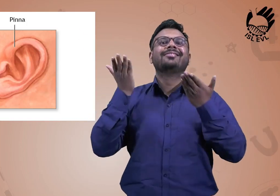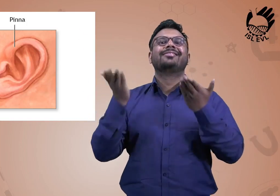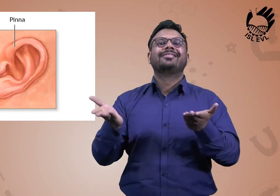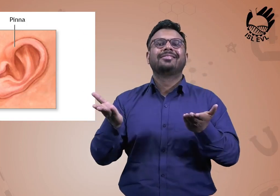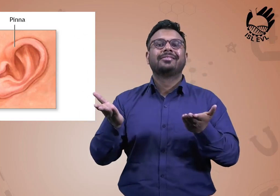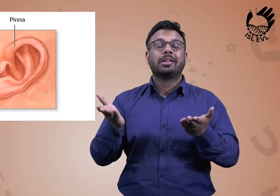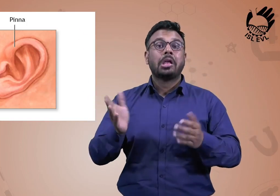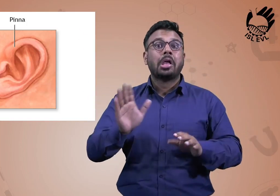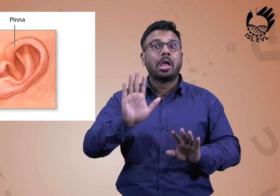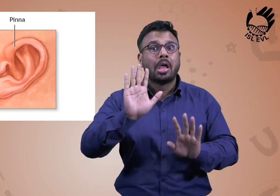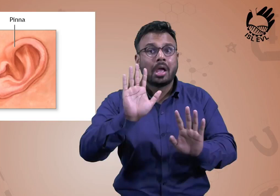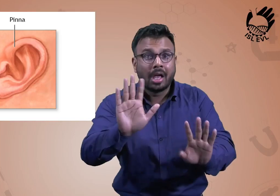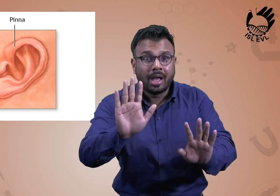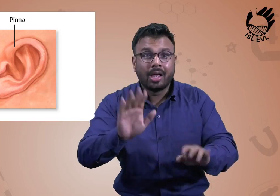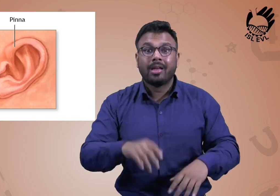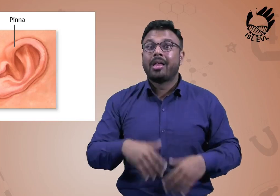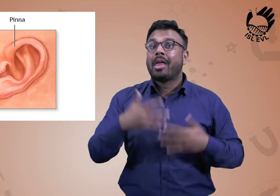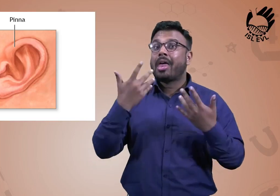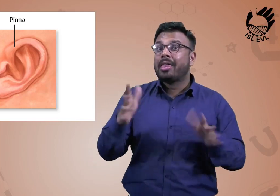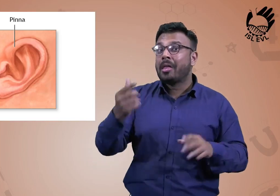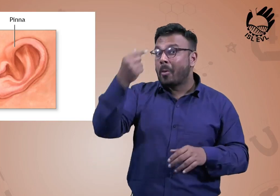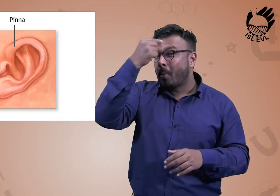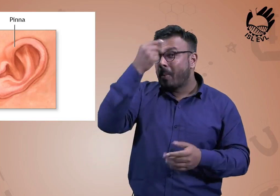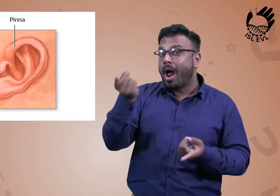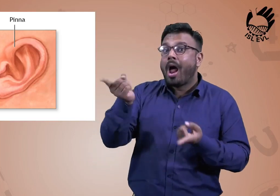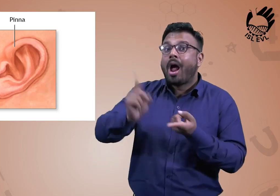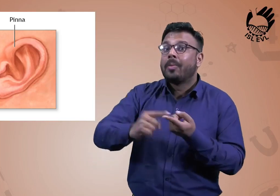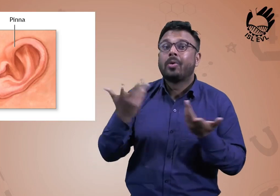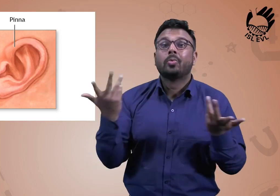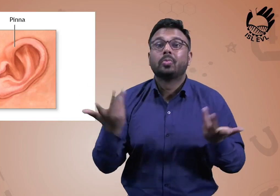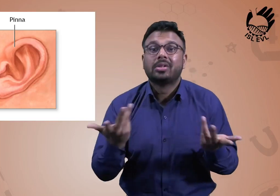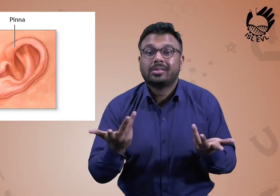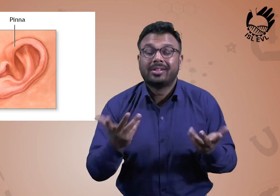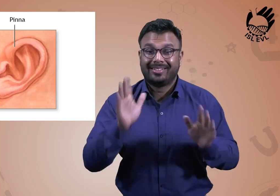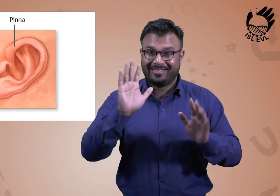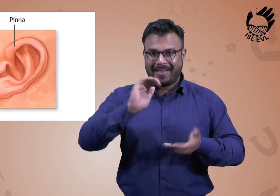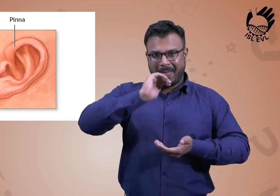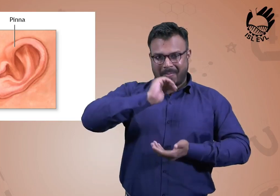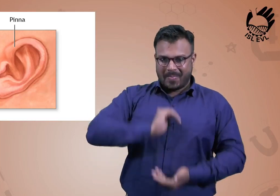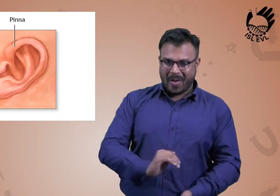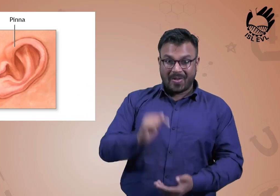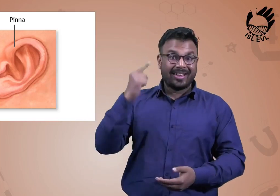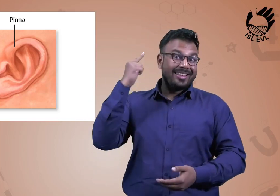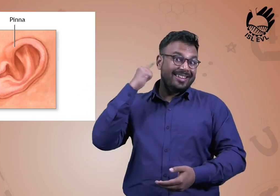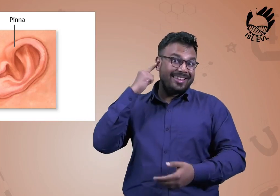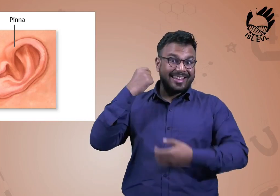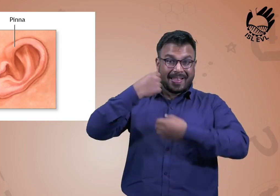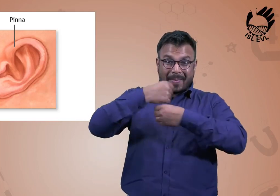the ear starts from the very sixth month of pregnancy?